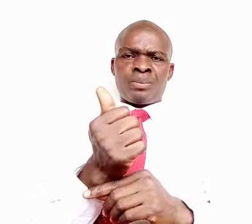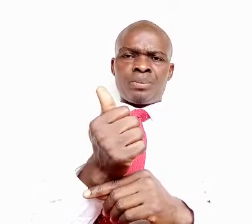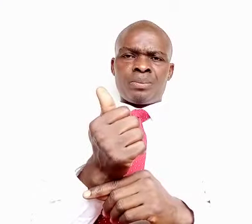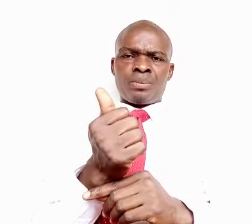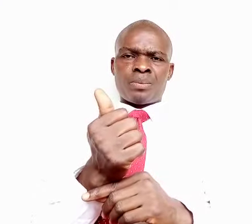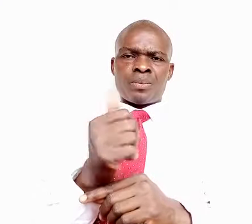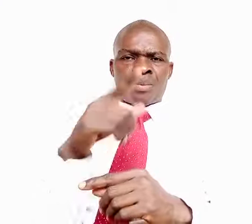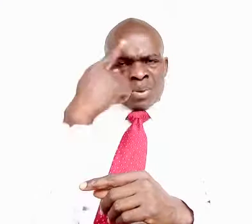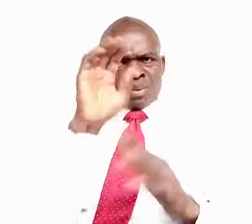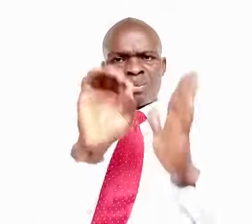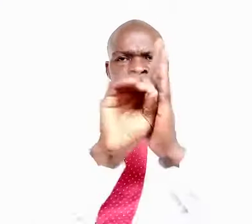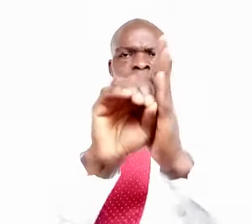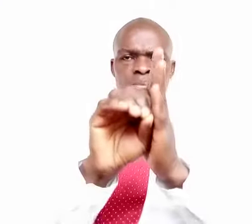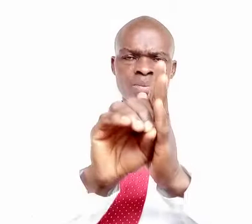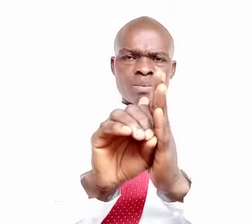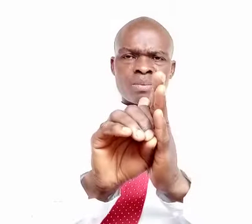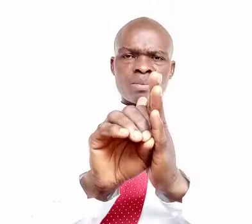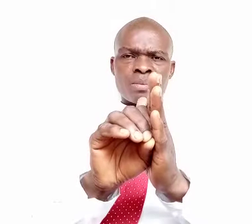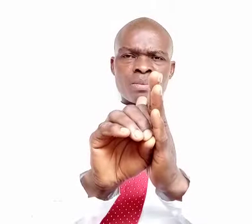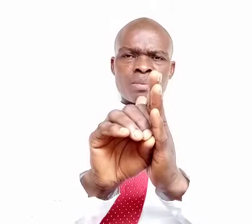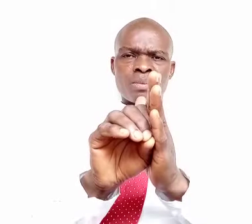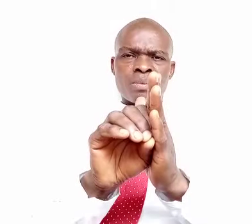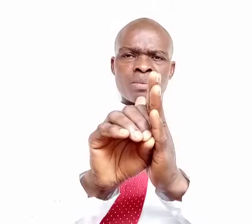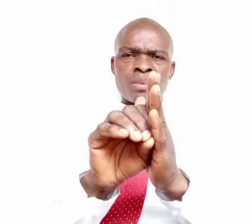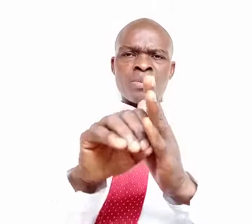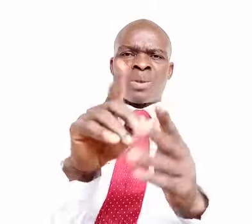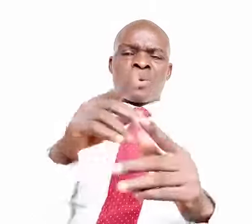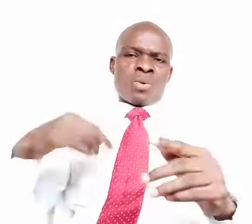For example, we have